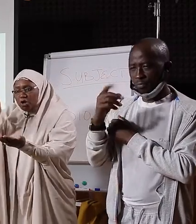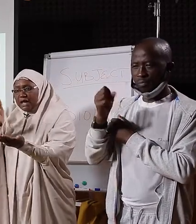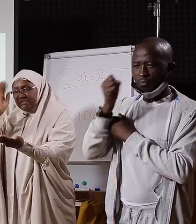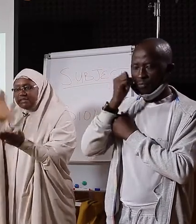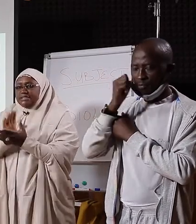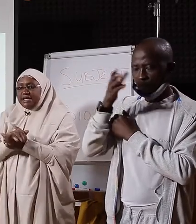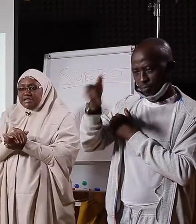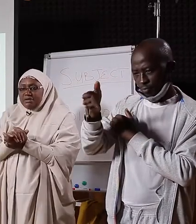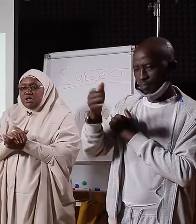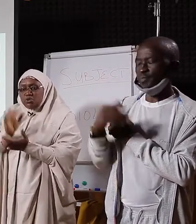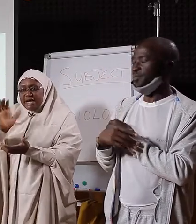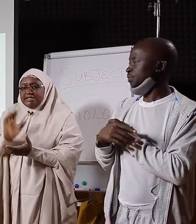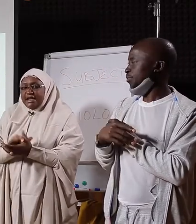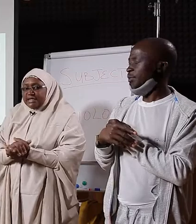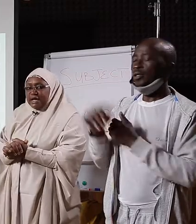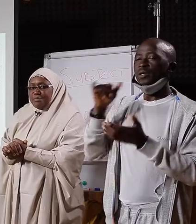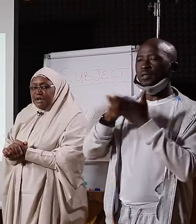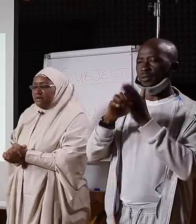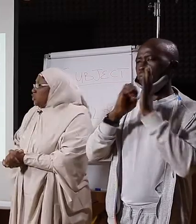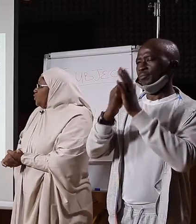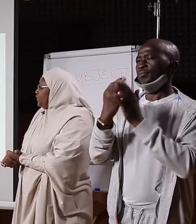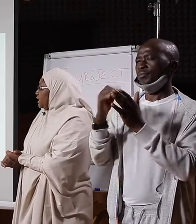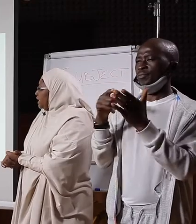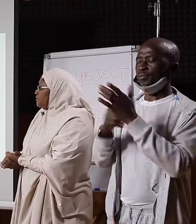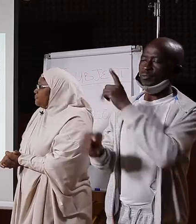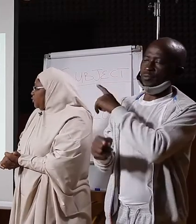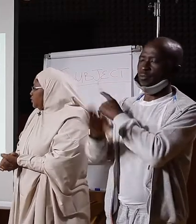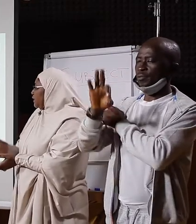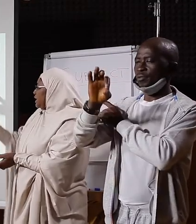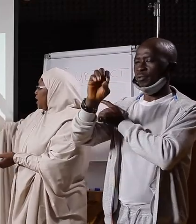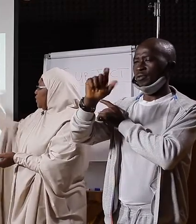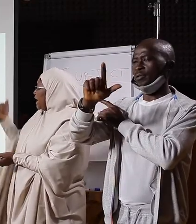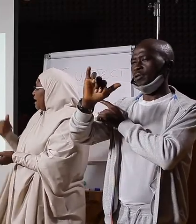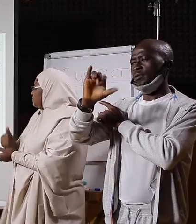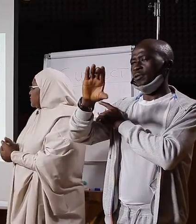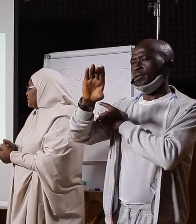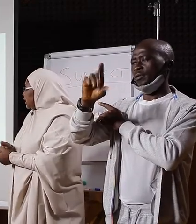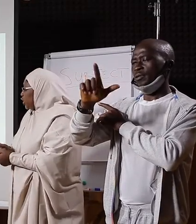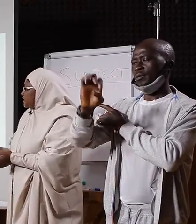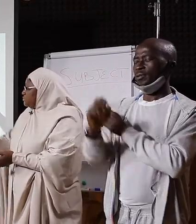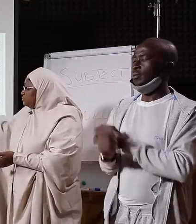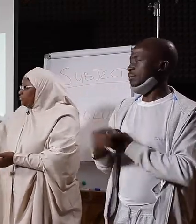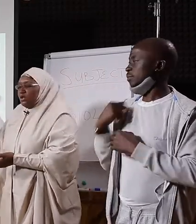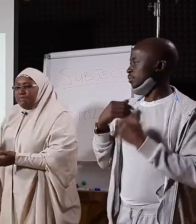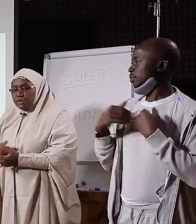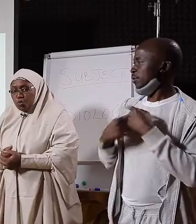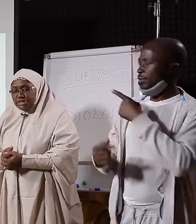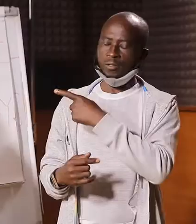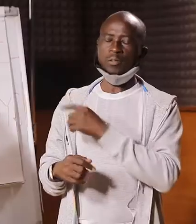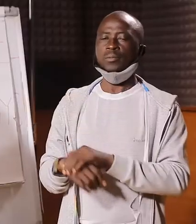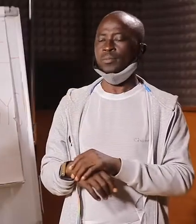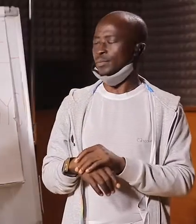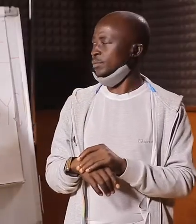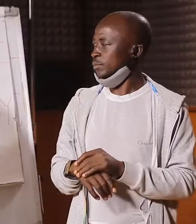of the kola inside it. So that is an example of a follicle. And we have silk cotton,